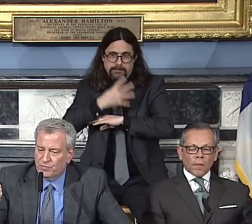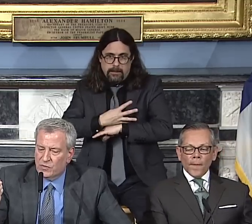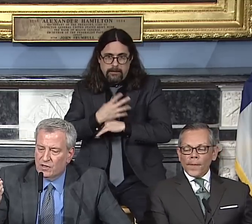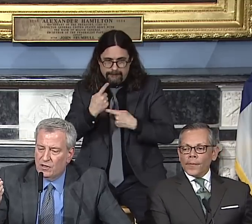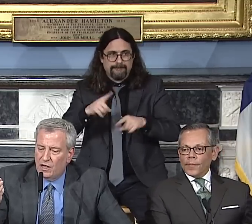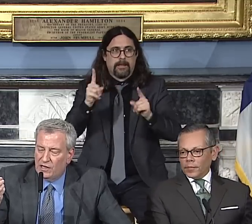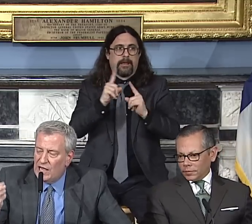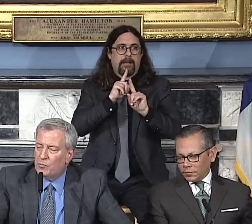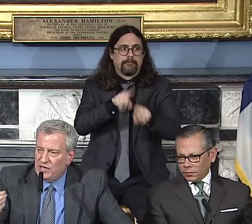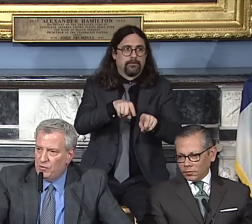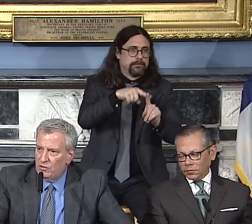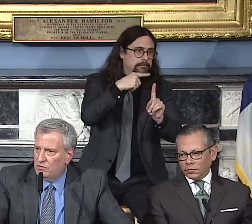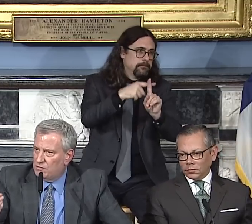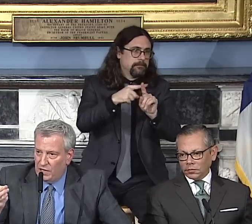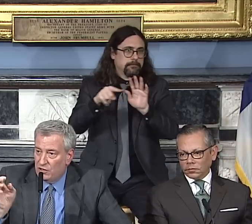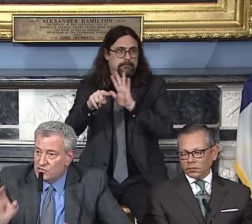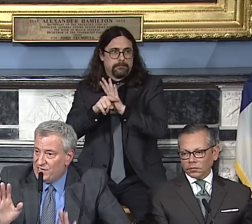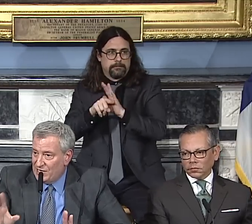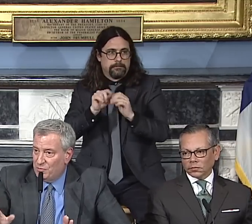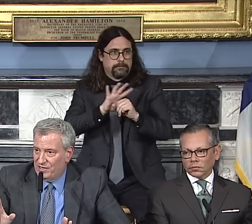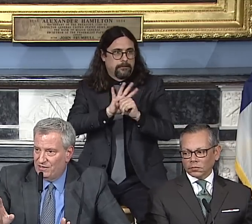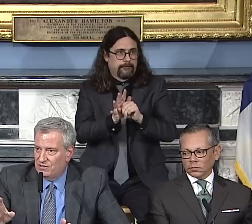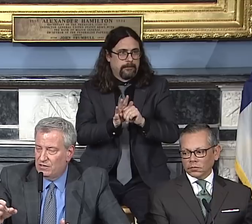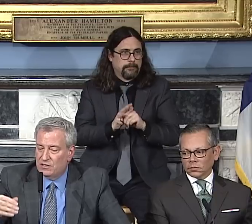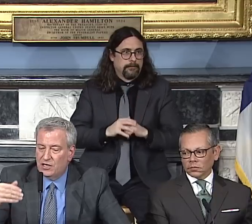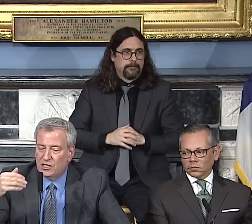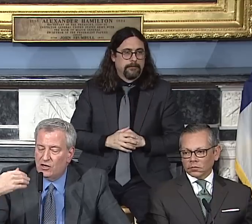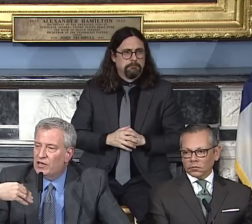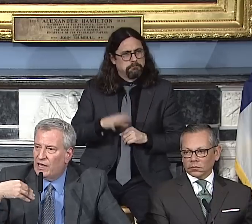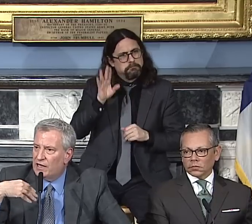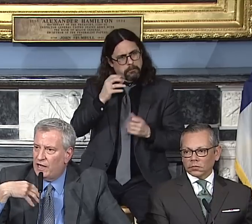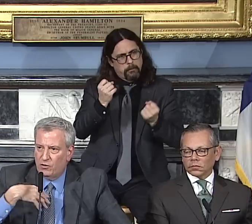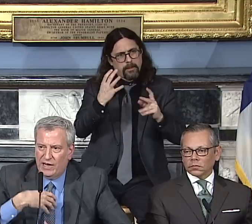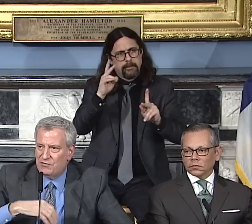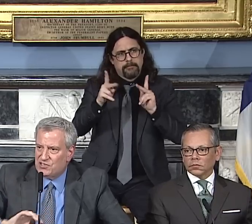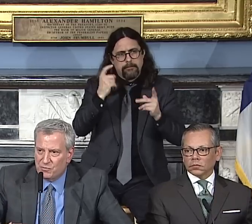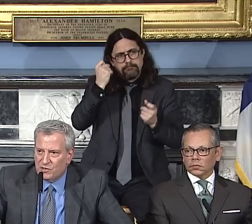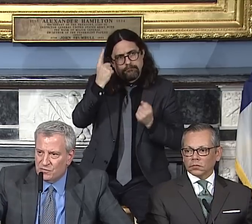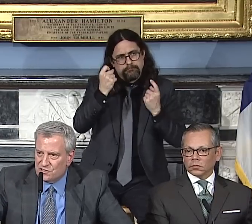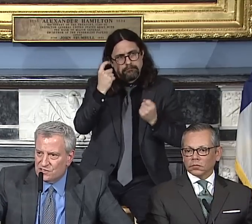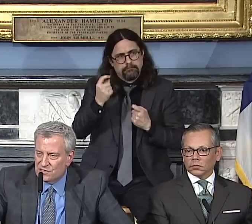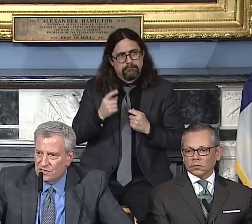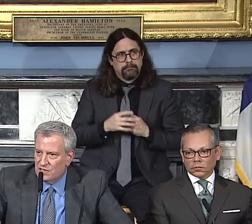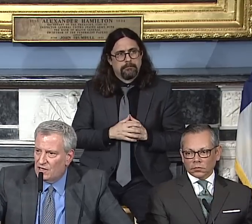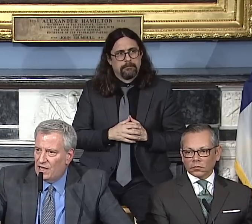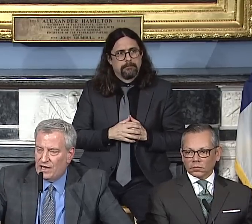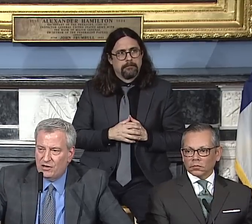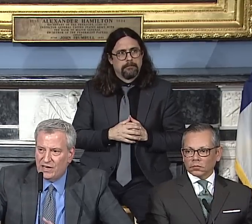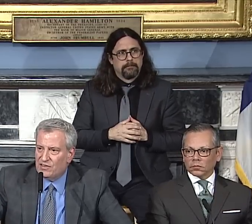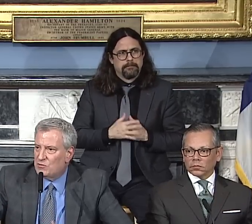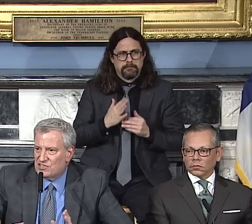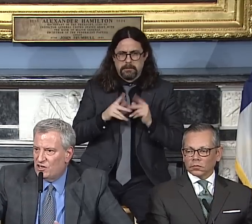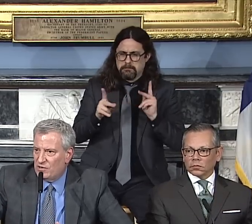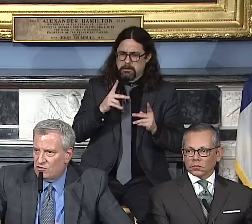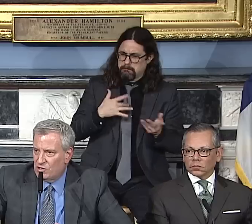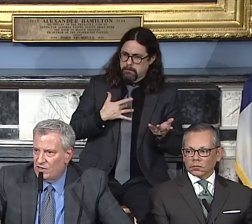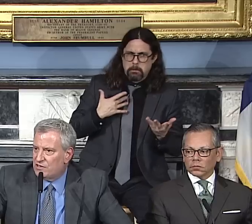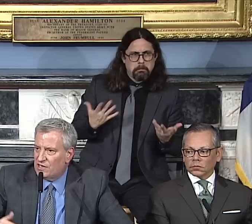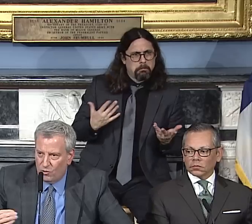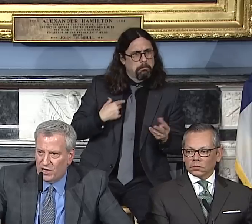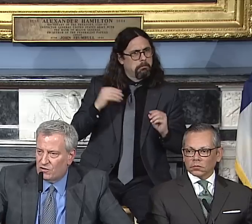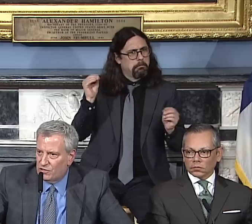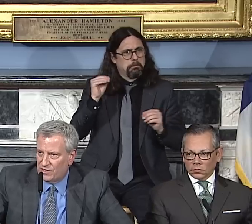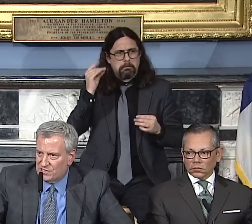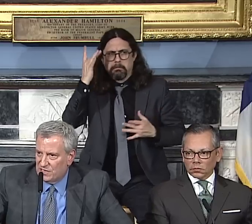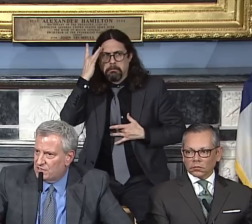is a lot of people, understandably, they're literally like, I don't have symptoms, I don't have anything, I'm just scared about